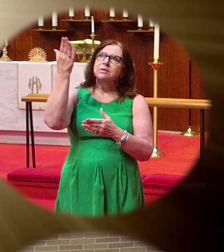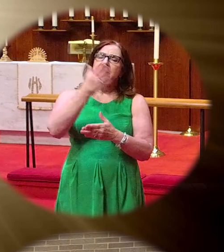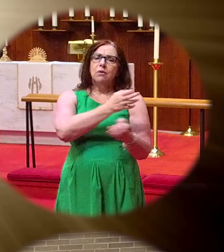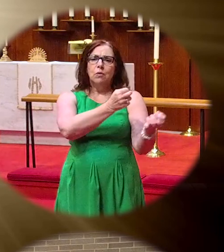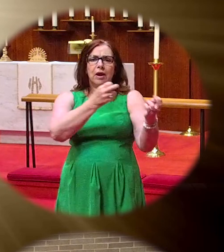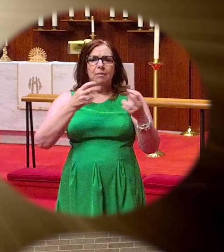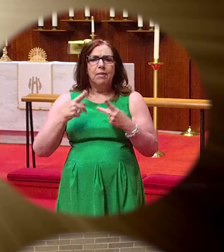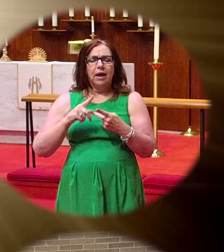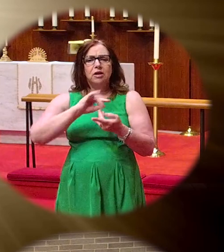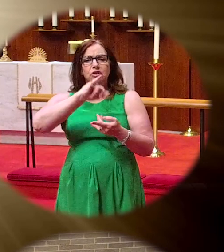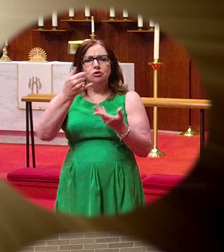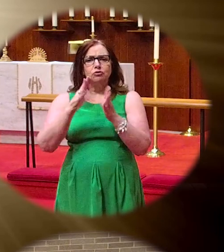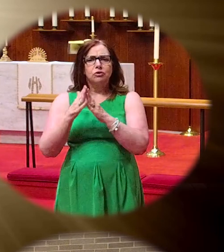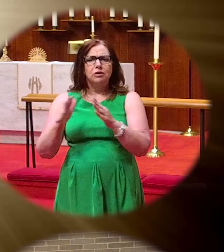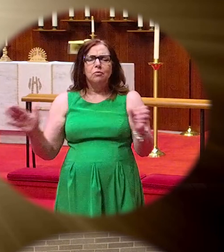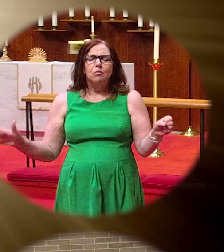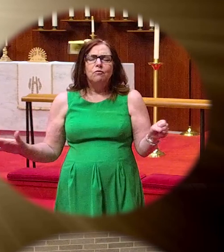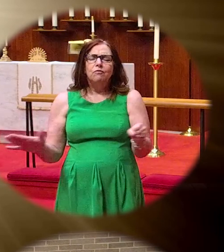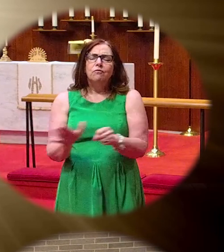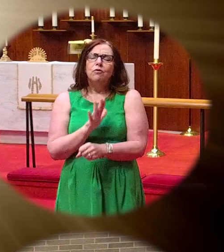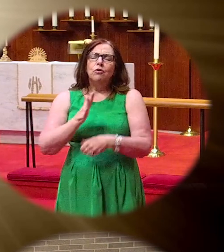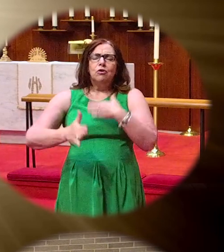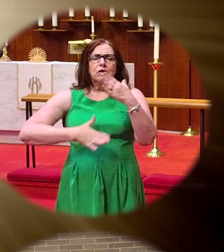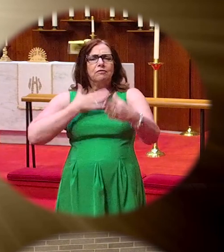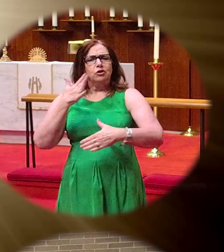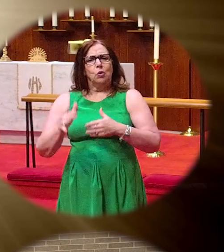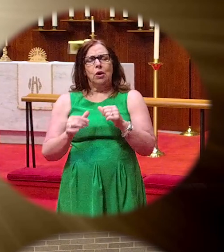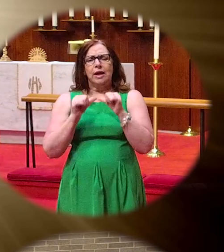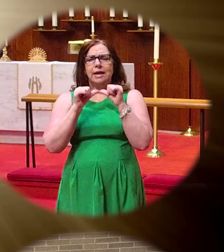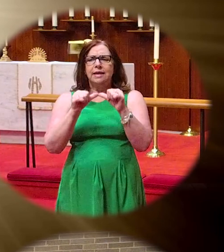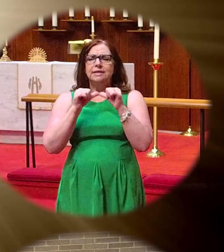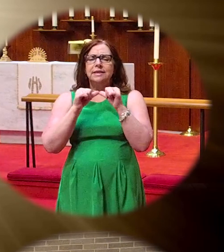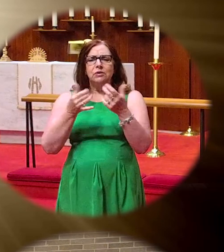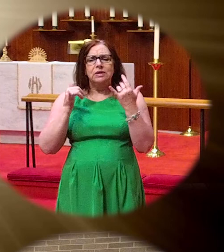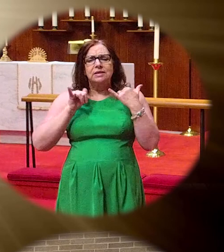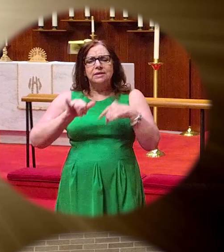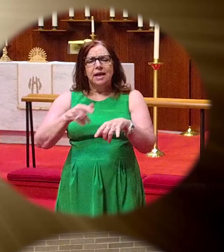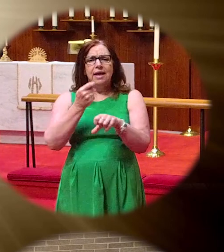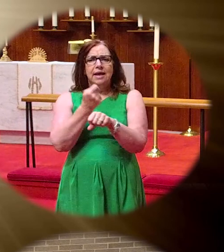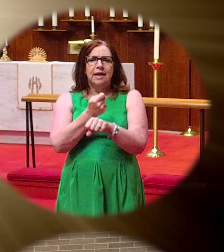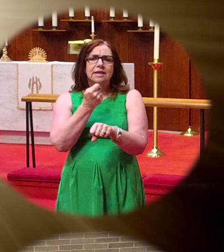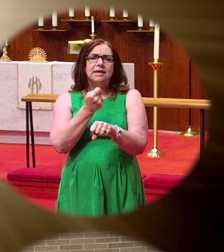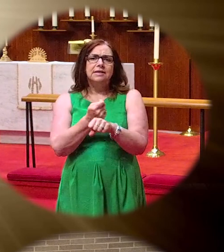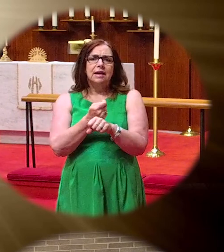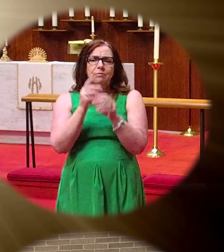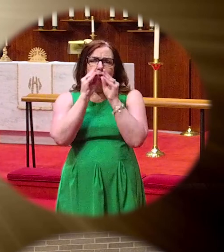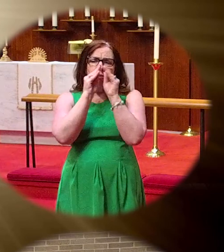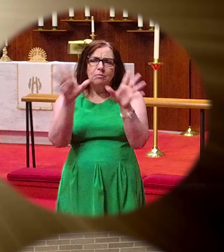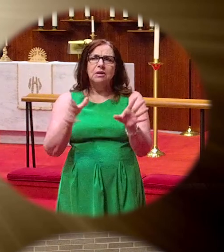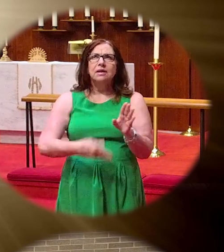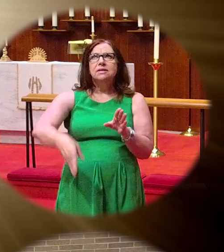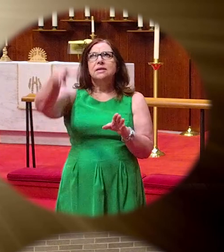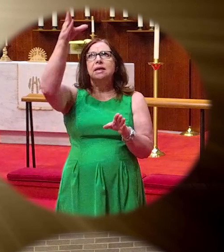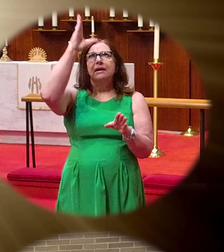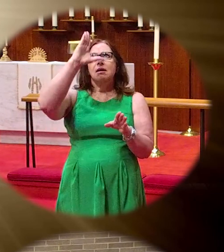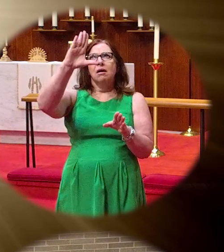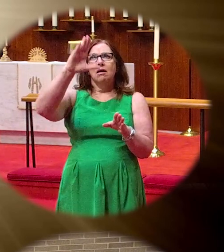with great joy and were continually in the temple blessing God.